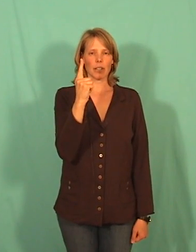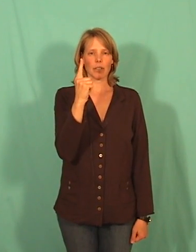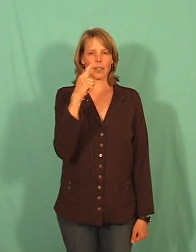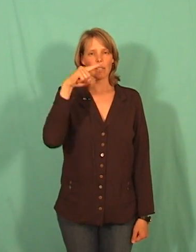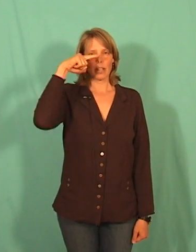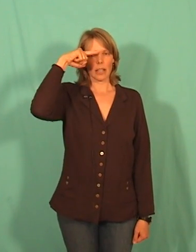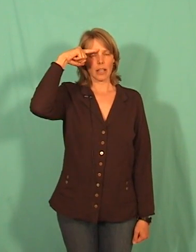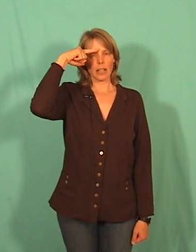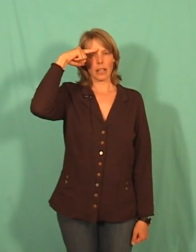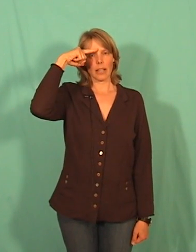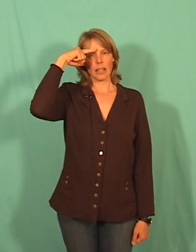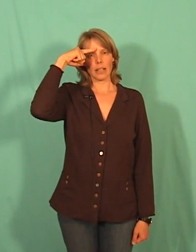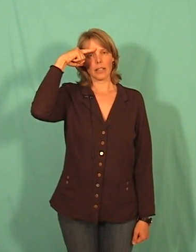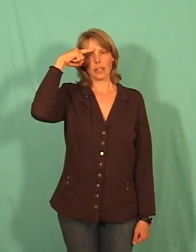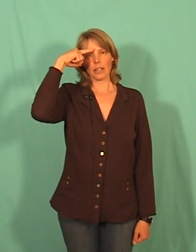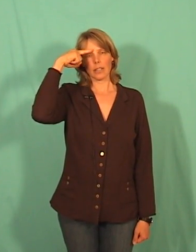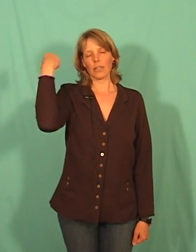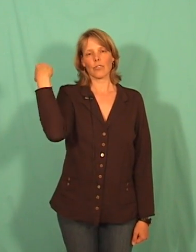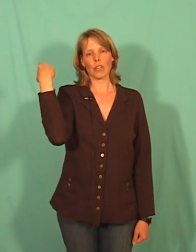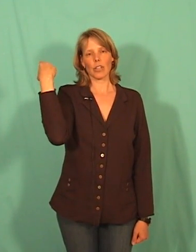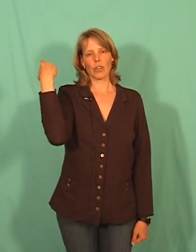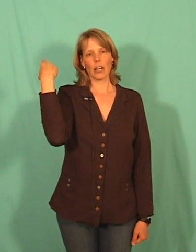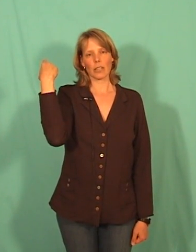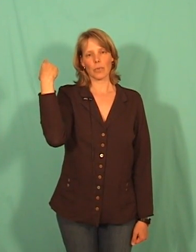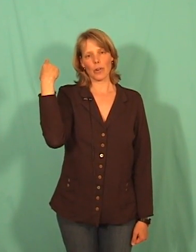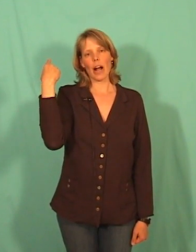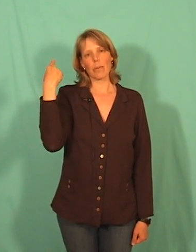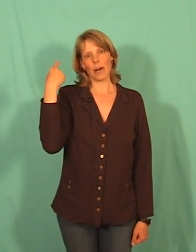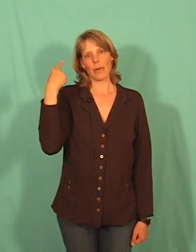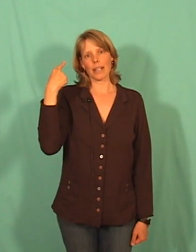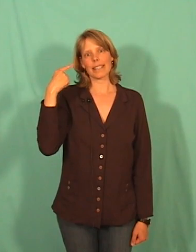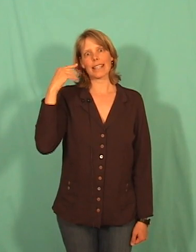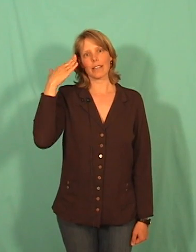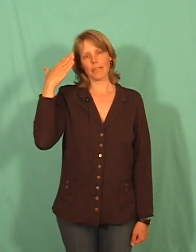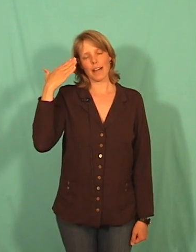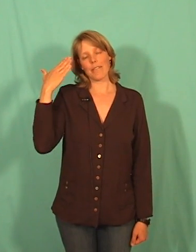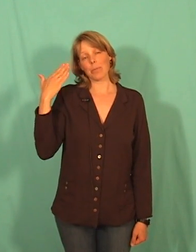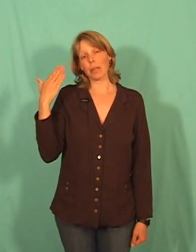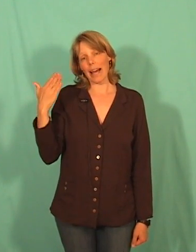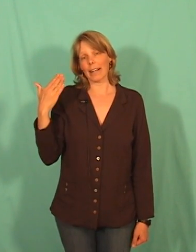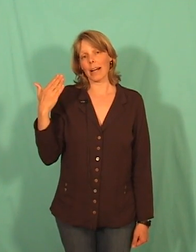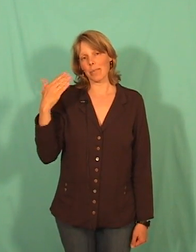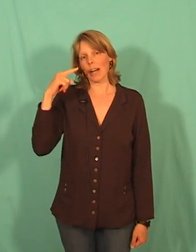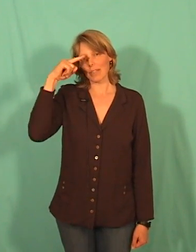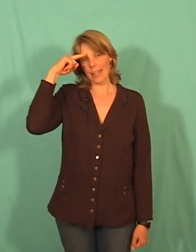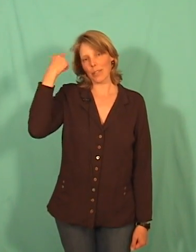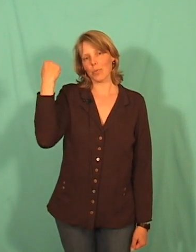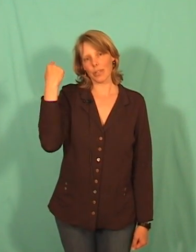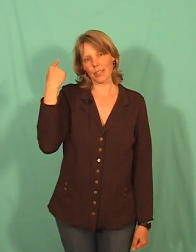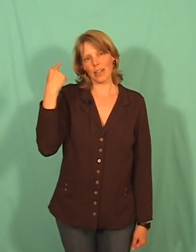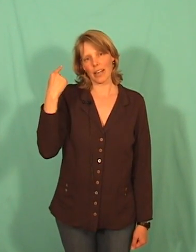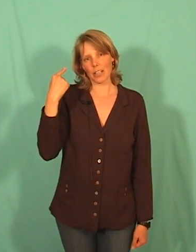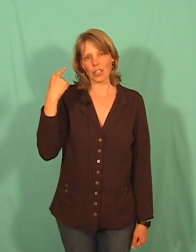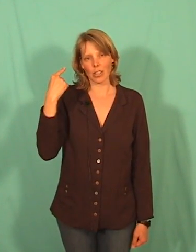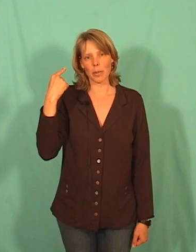finger and go straight across where your eyebrow is. Think of having black eyebrows, and that's where the sign actually comes